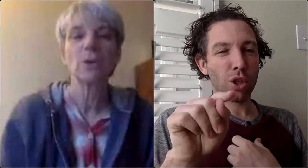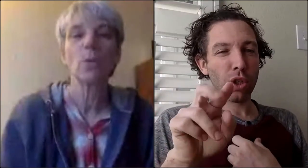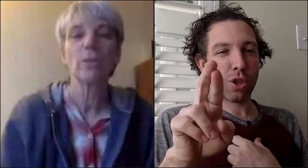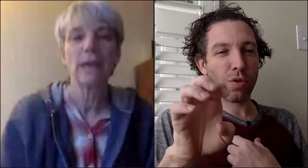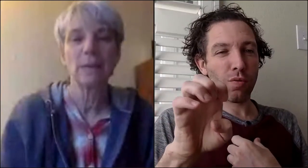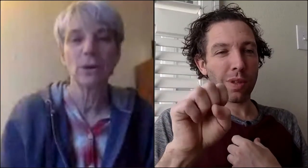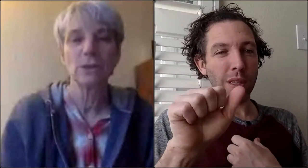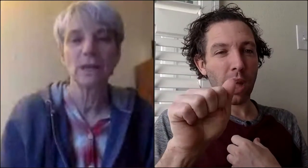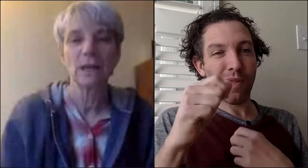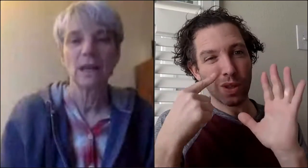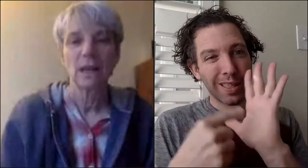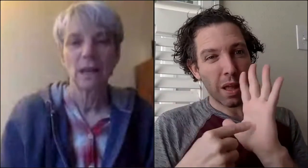with me in person.